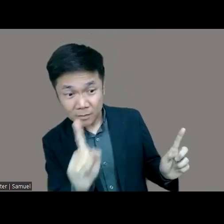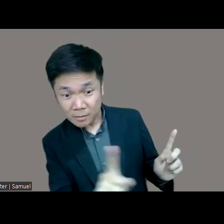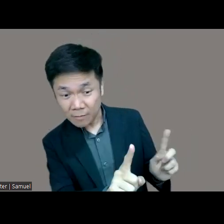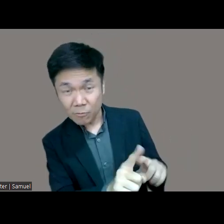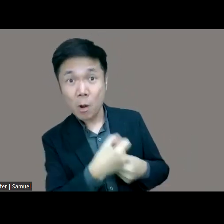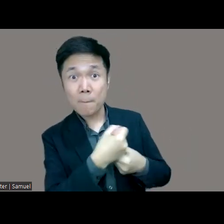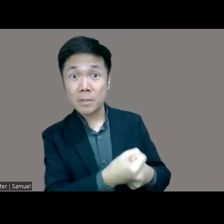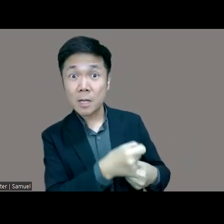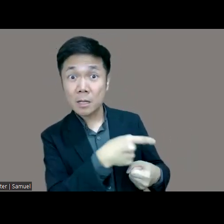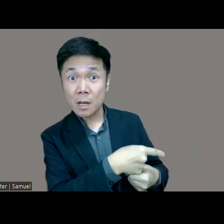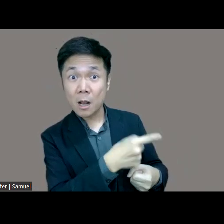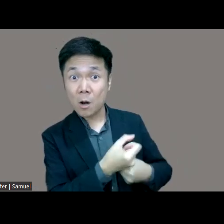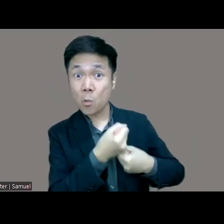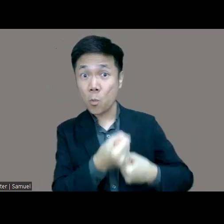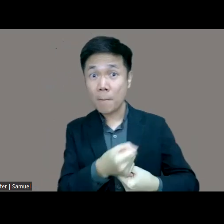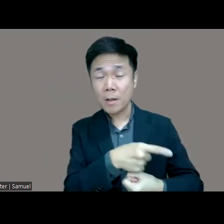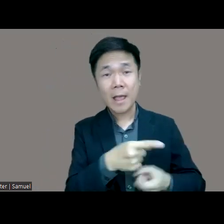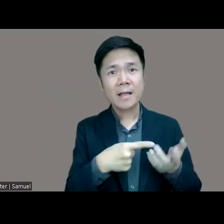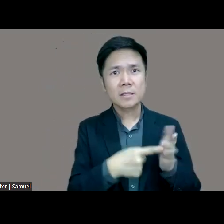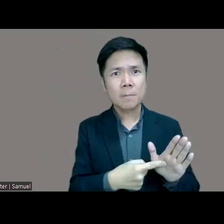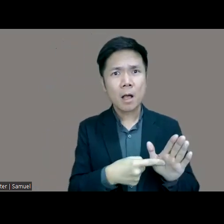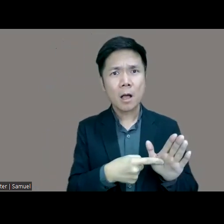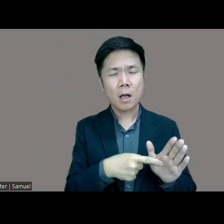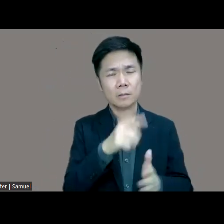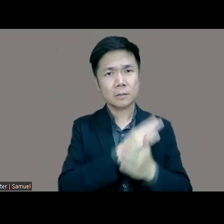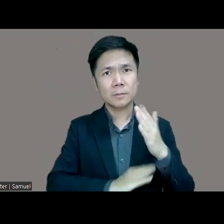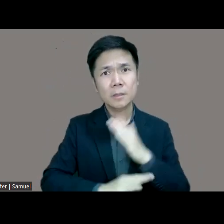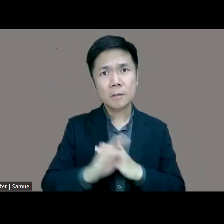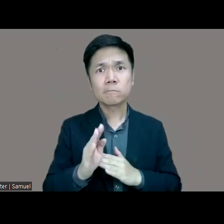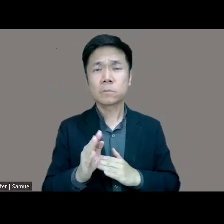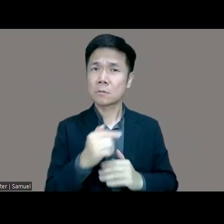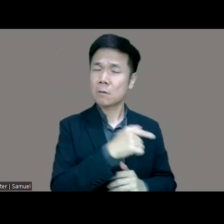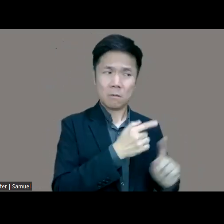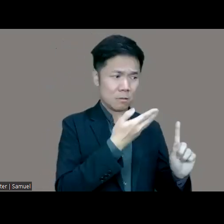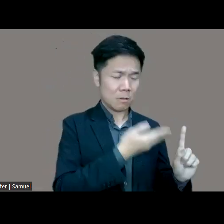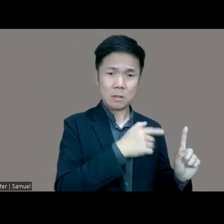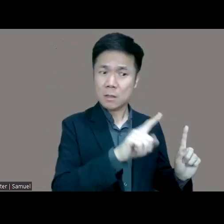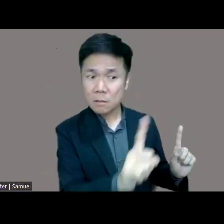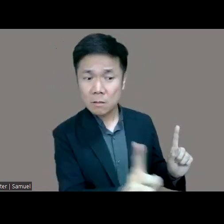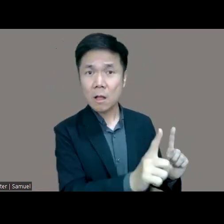the case for many persons with disabilities. The problem is a misuse,